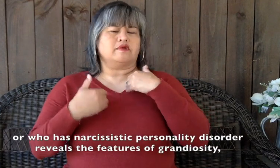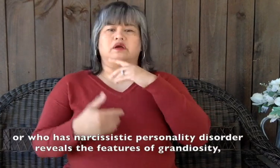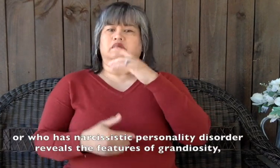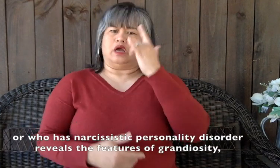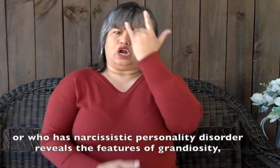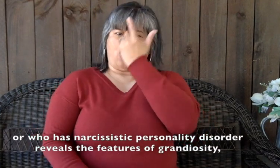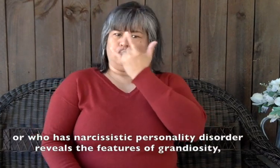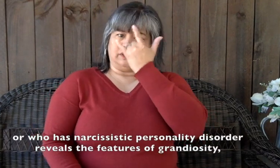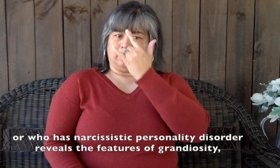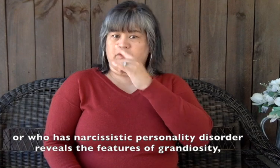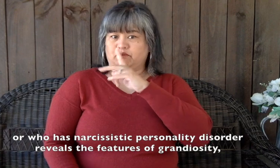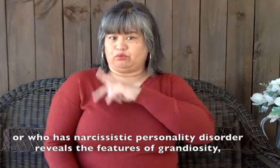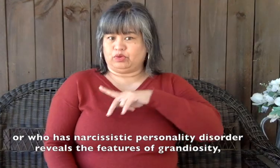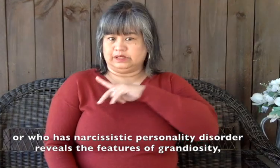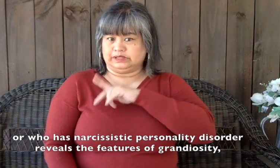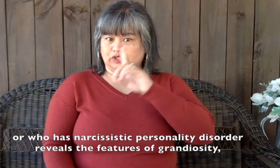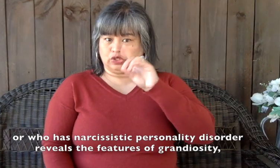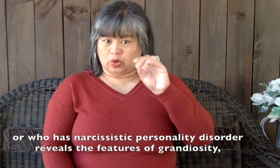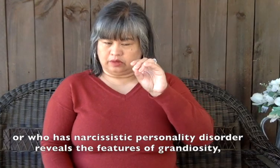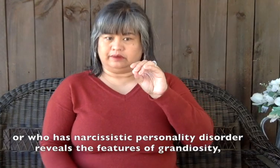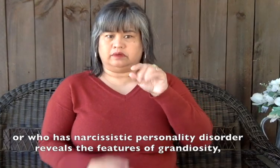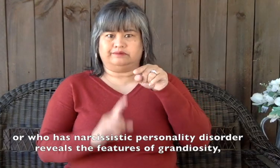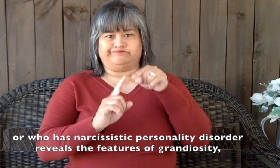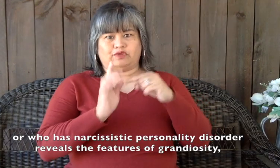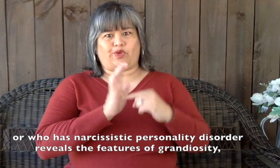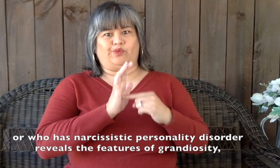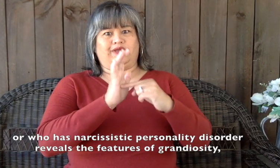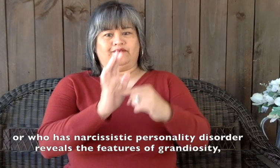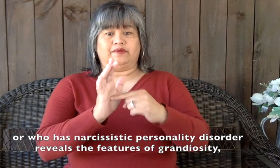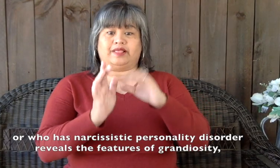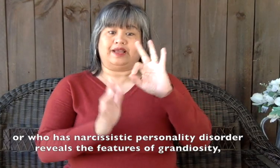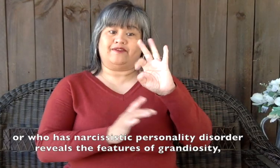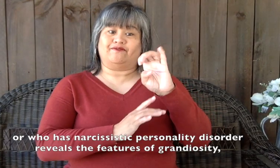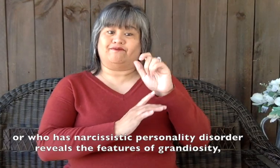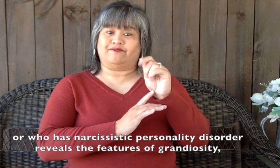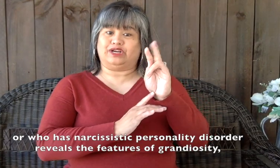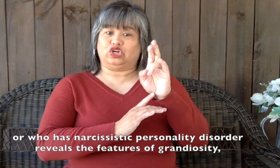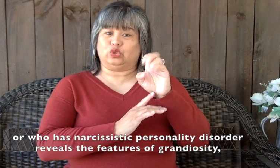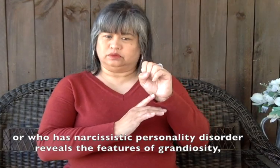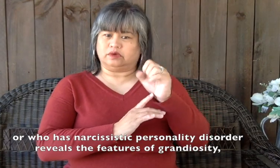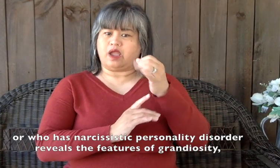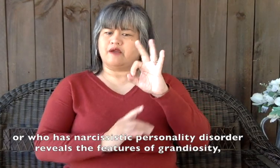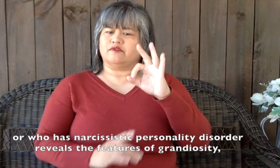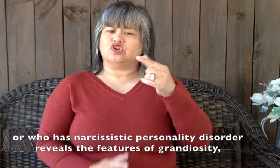or who has a narcissistic personality disorder, reveals that features of grandiosity,